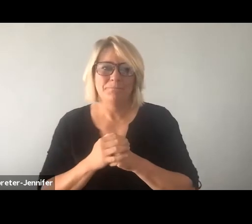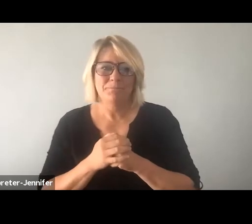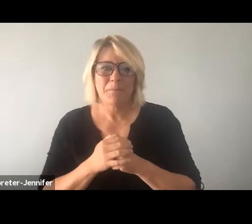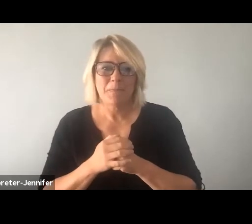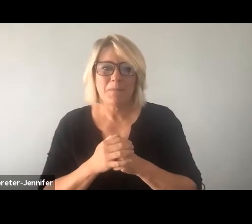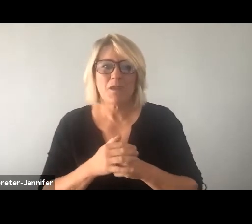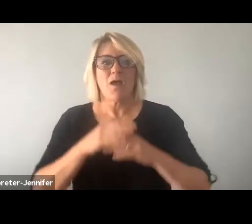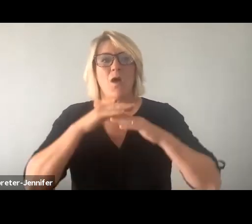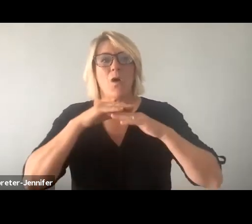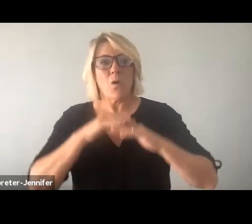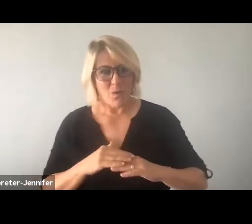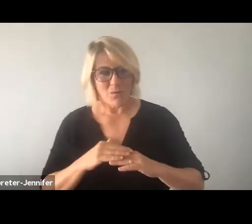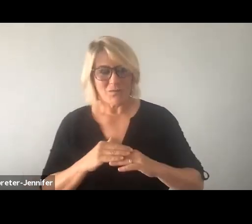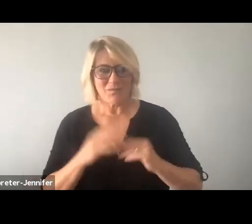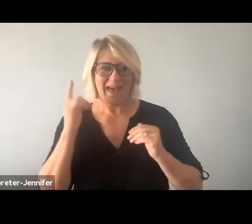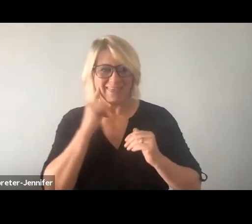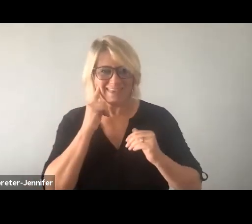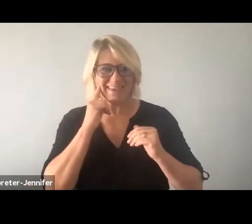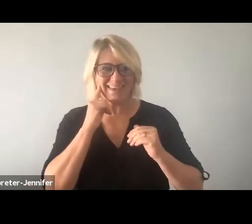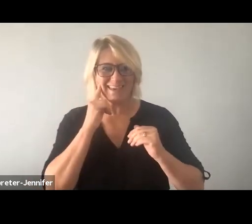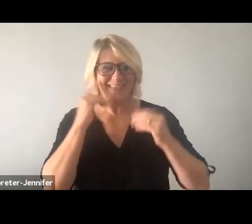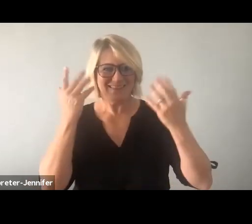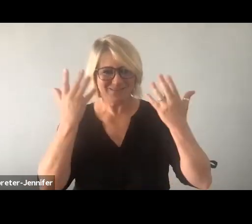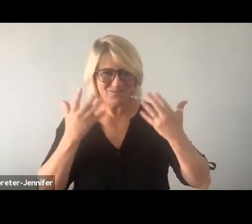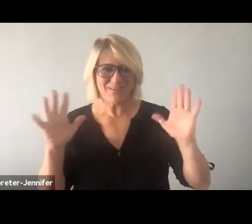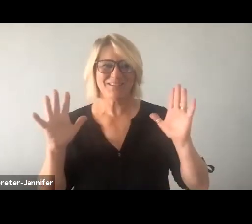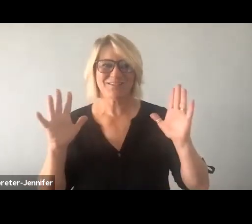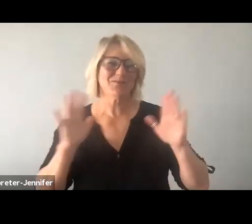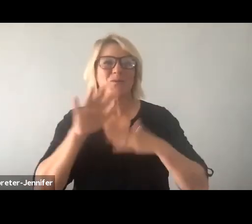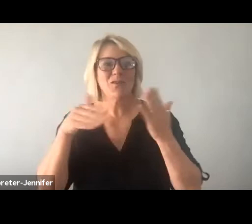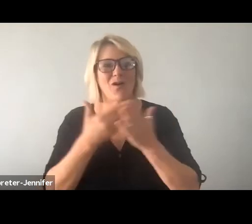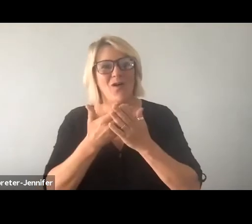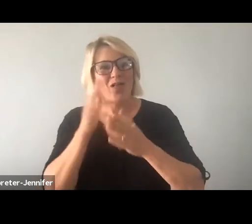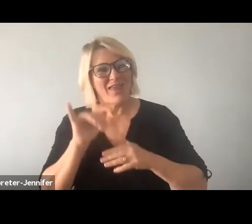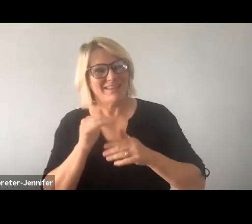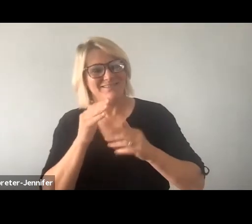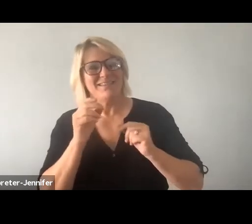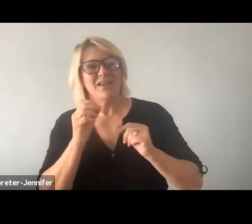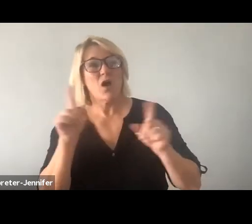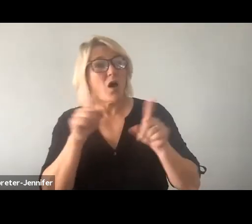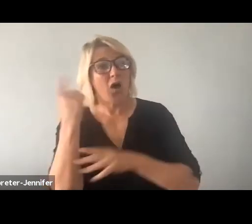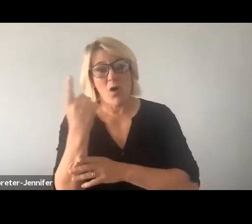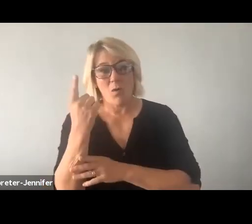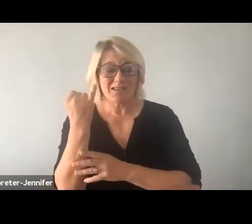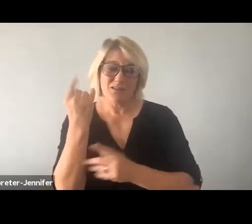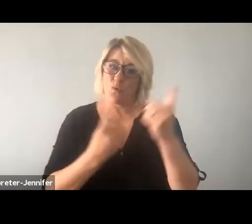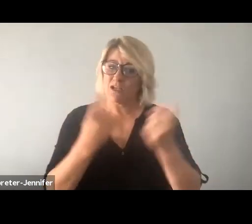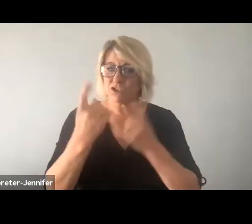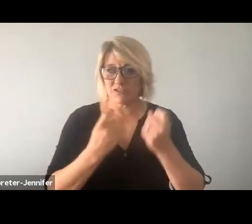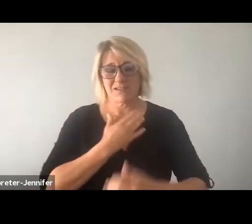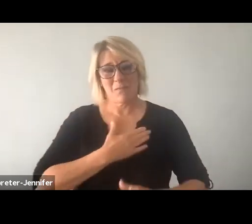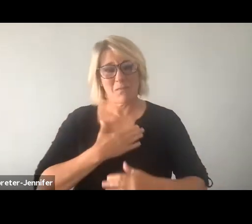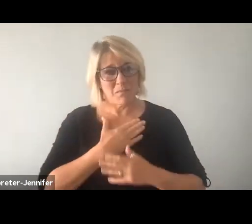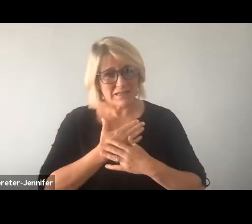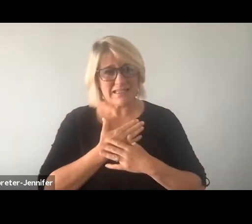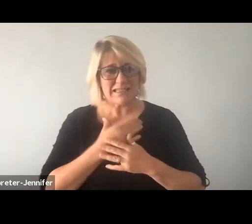Whew. I think that about covers it. And as always, if you have questions, please check out